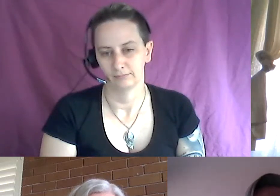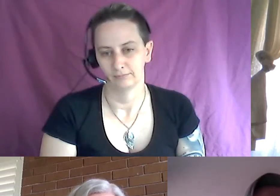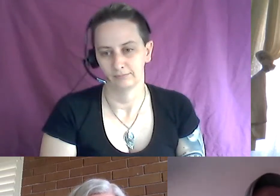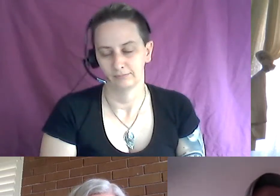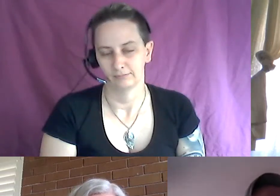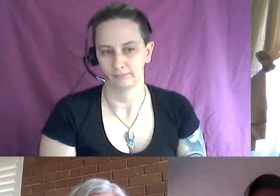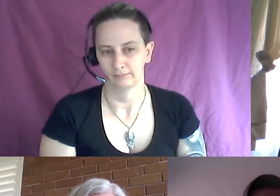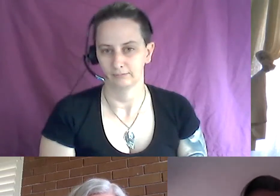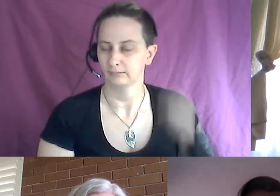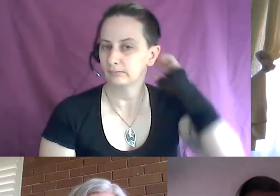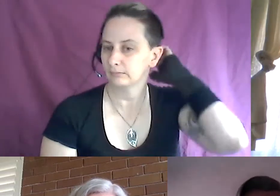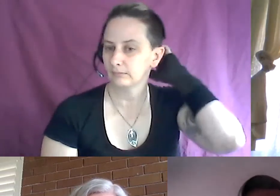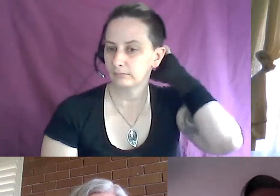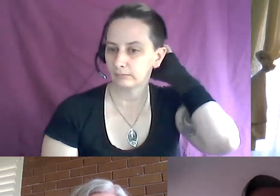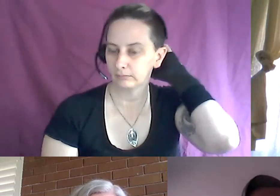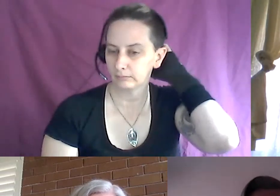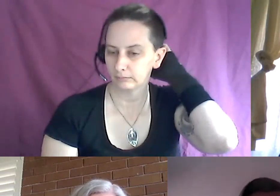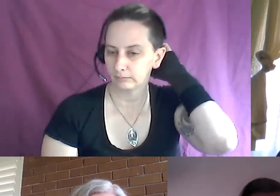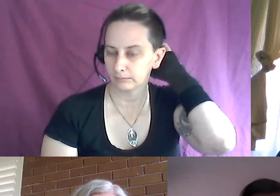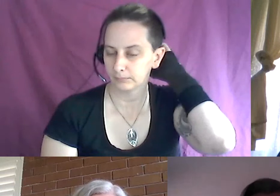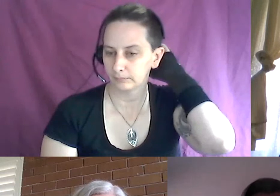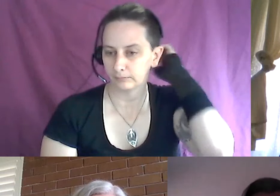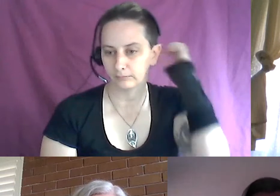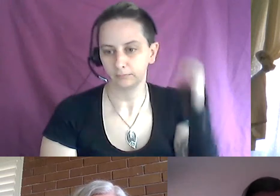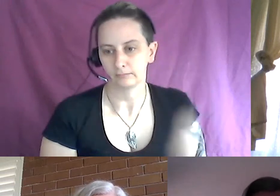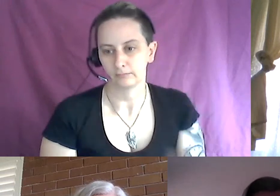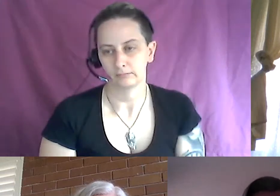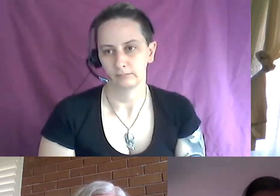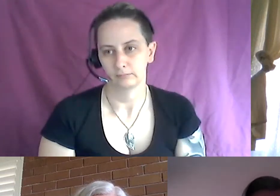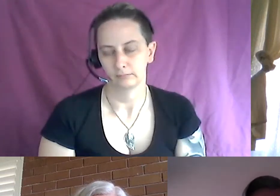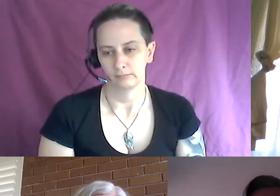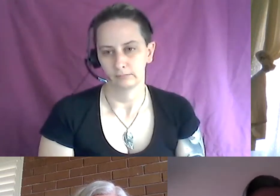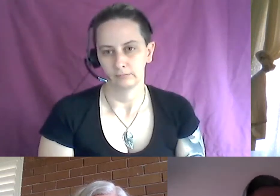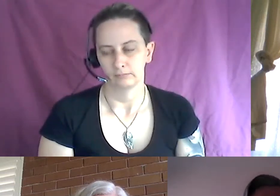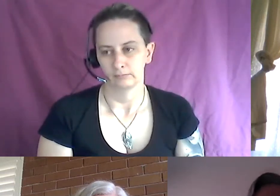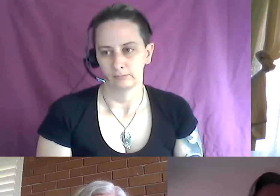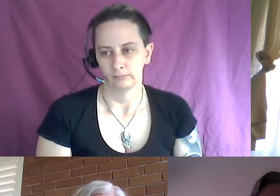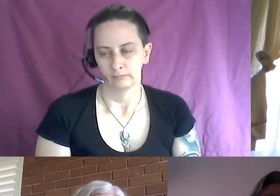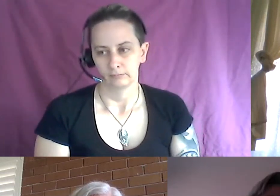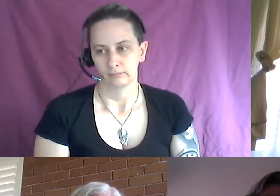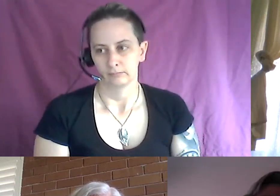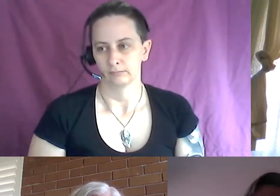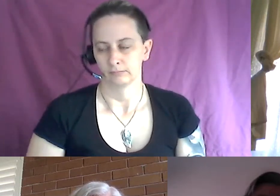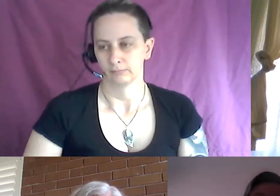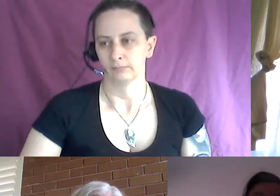And I think with keyword sign, I mean, there are a few considerations when we're choosing signs to use with keyword sign